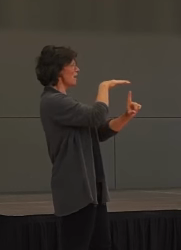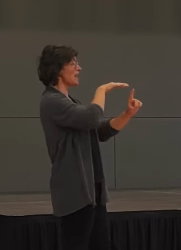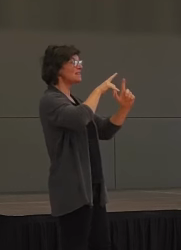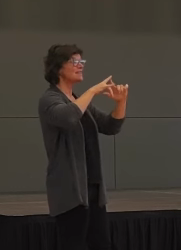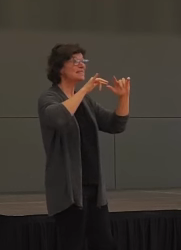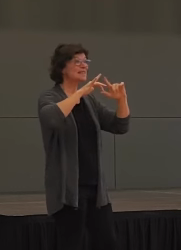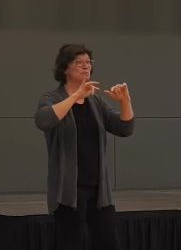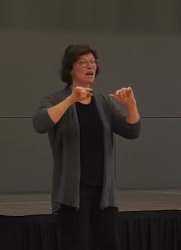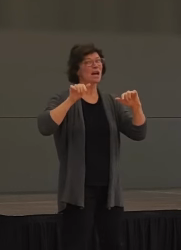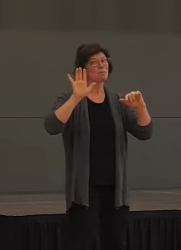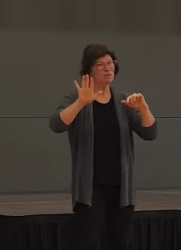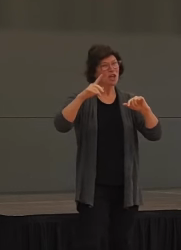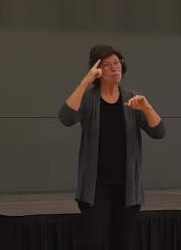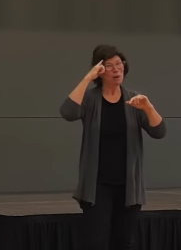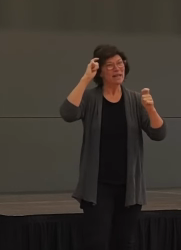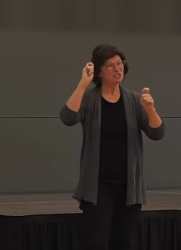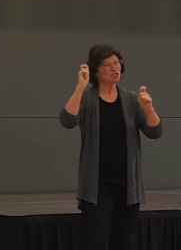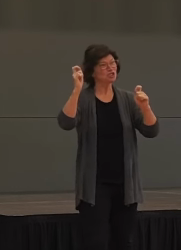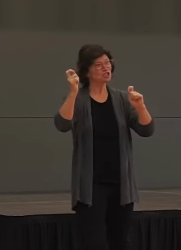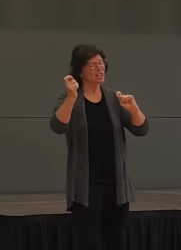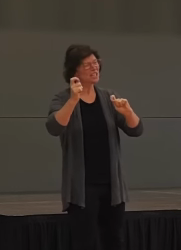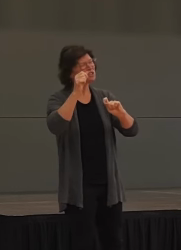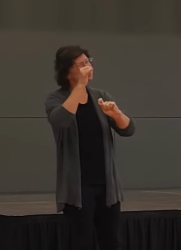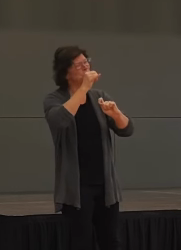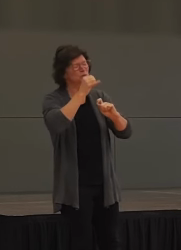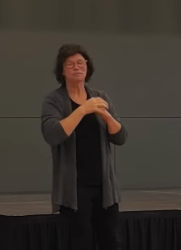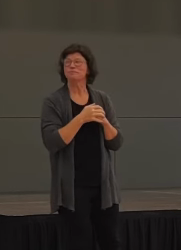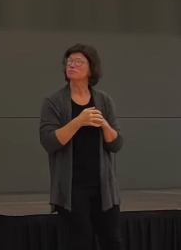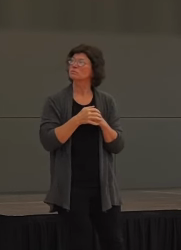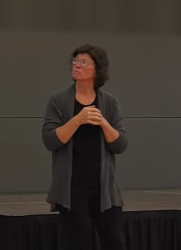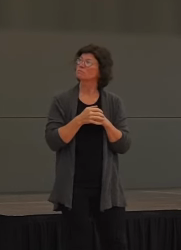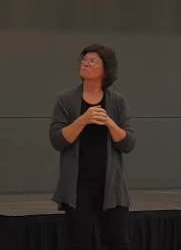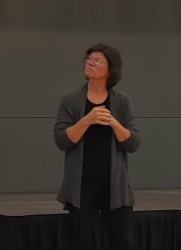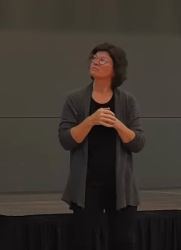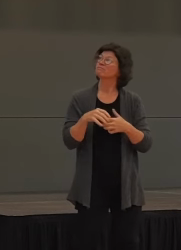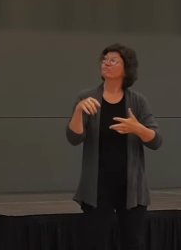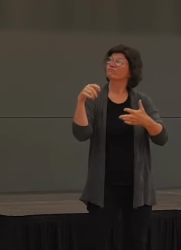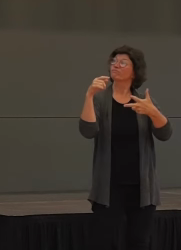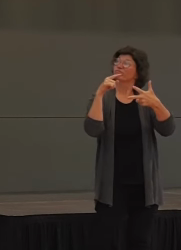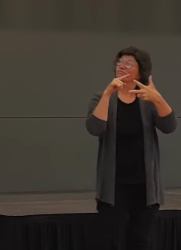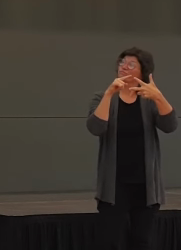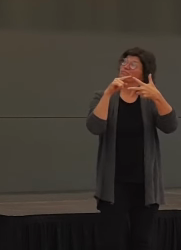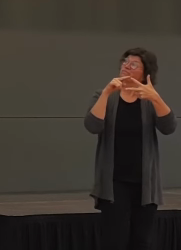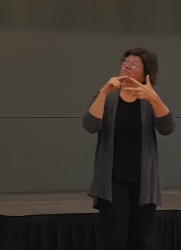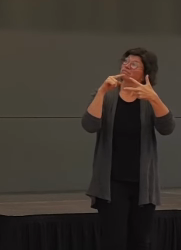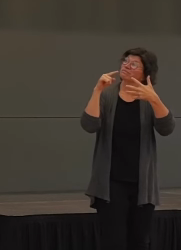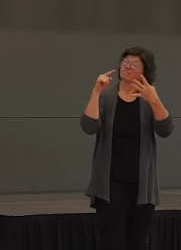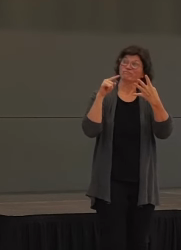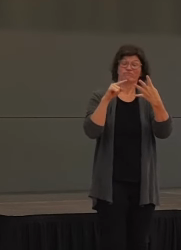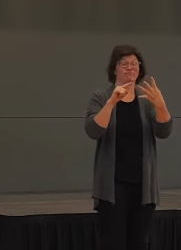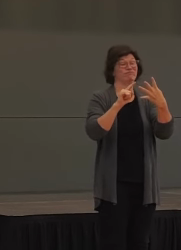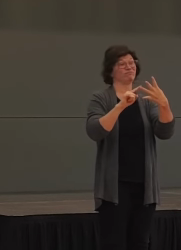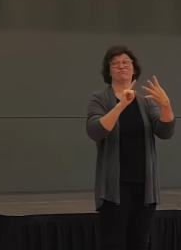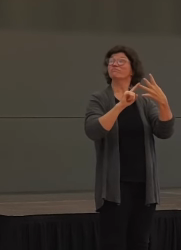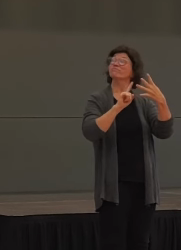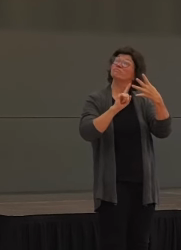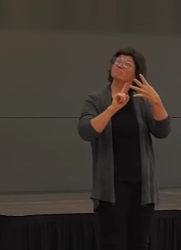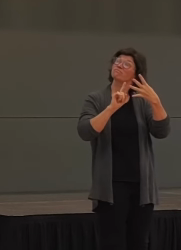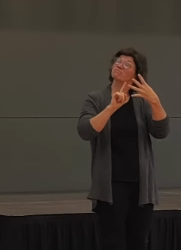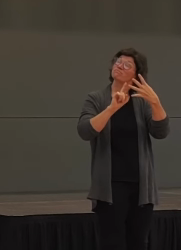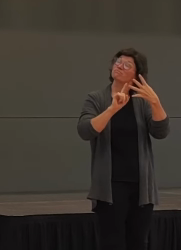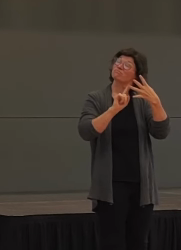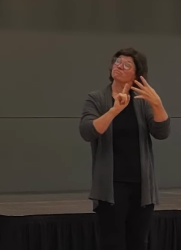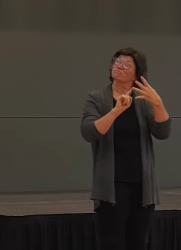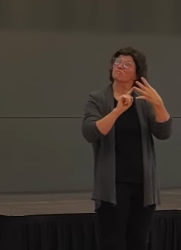them. It's also to experience a loss of control over life, and possibly to experience feelings